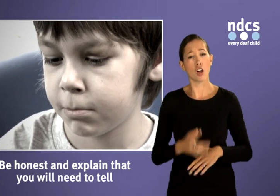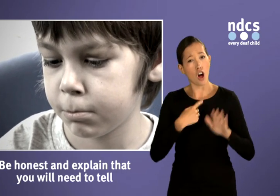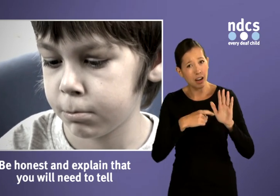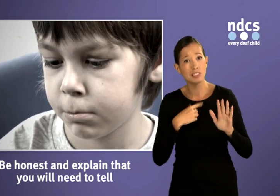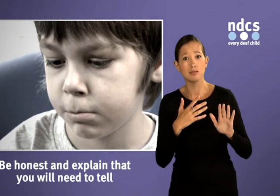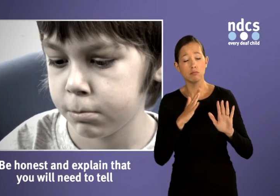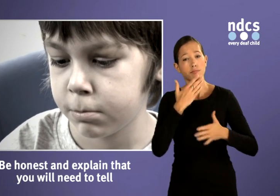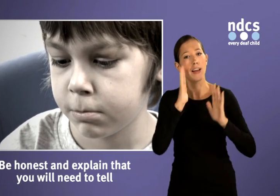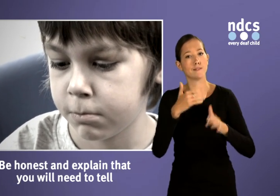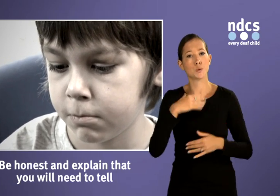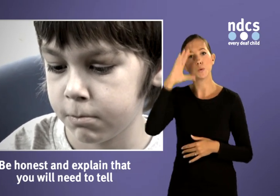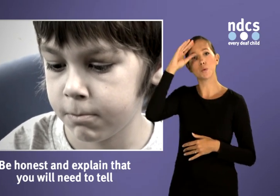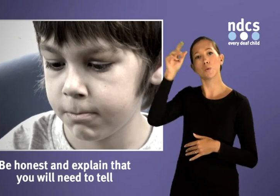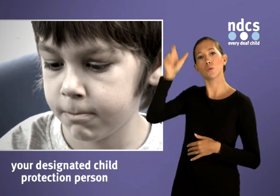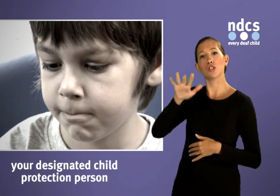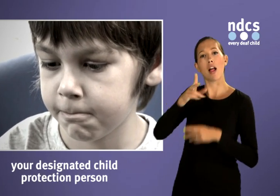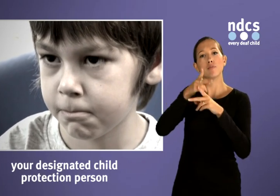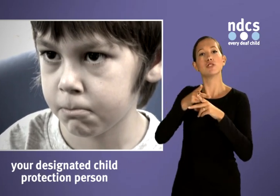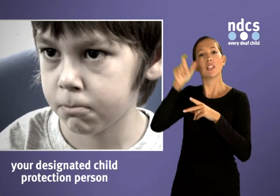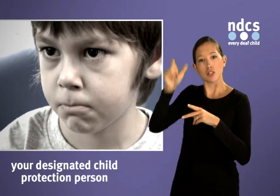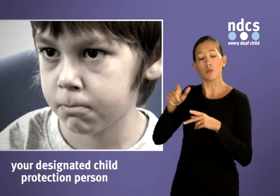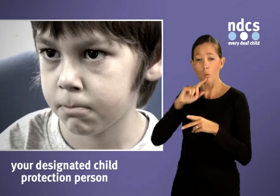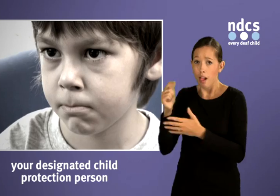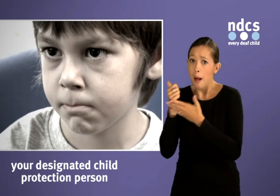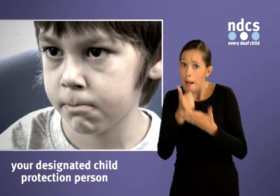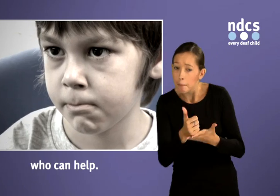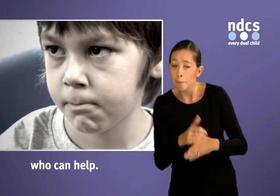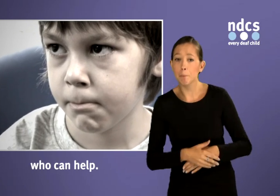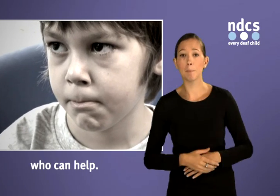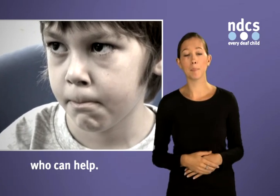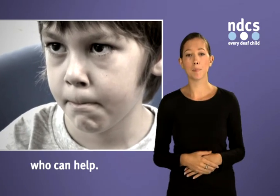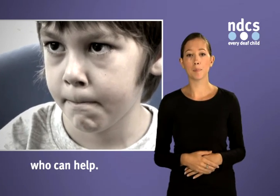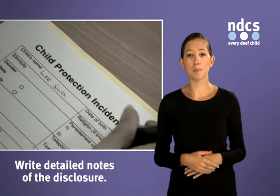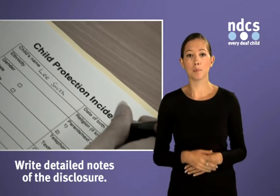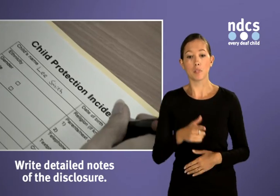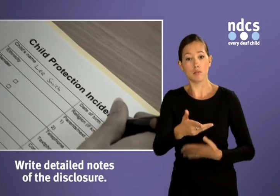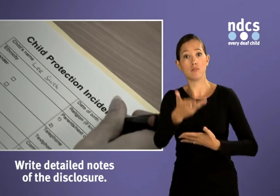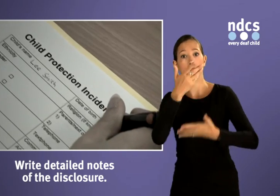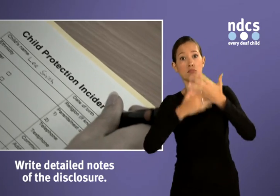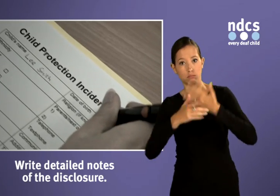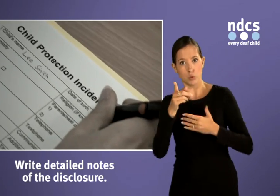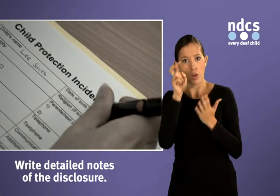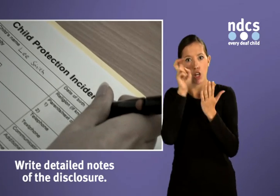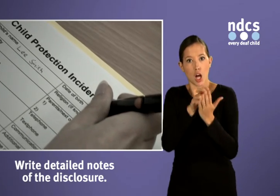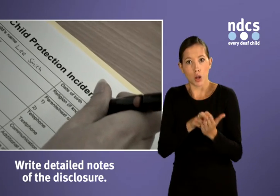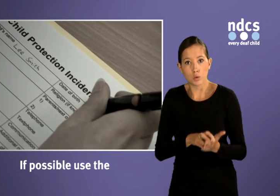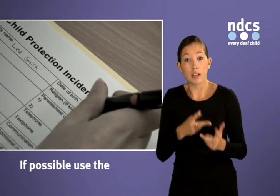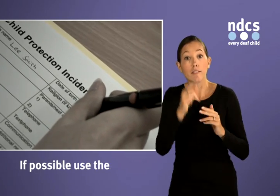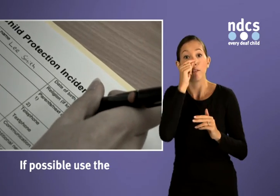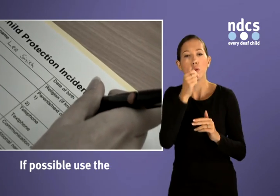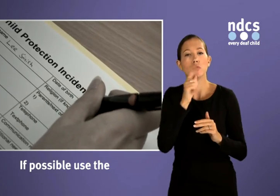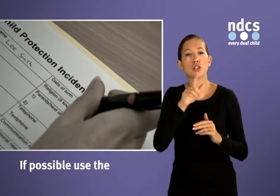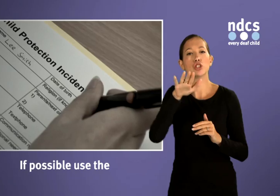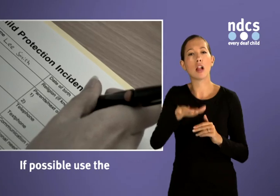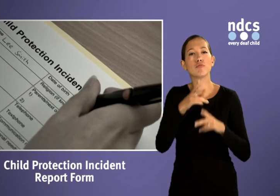Be honest and explain that you will need to tell your designated child protection person who can help. Write detailed notes of the disclosure.